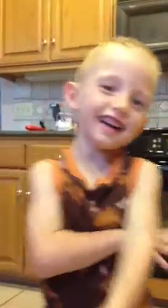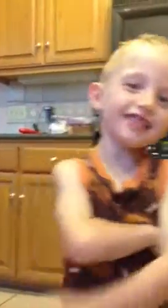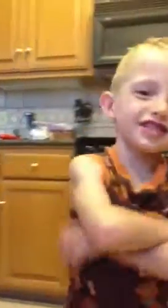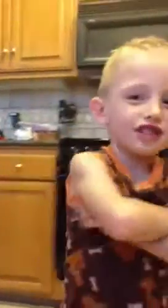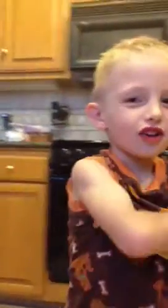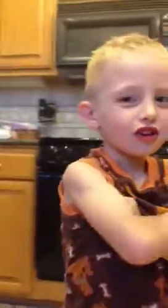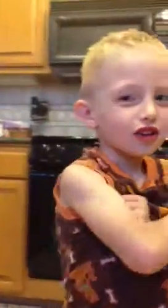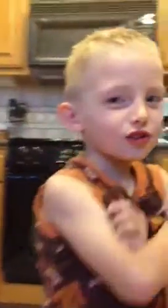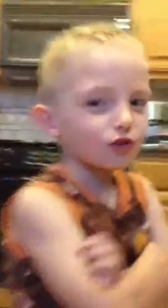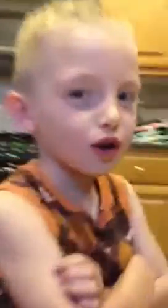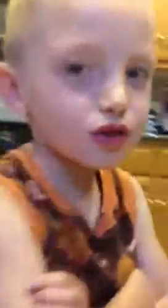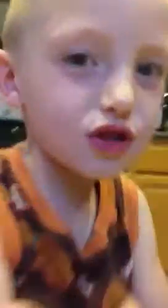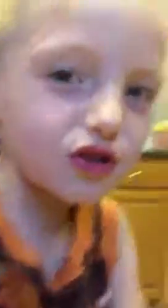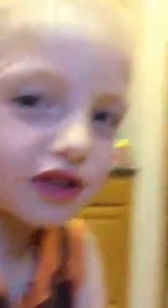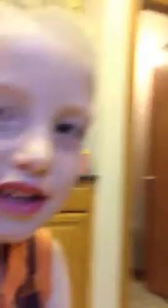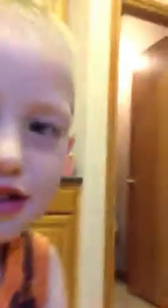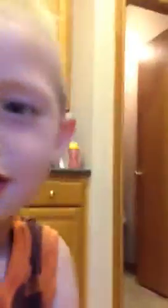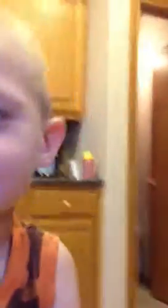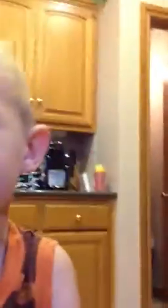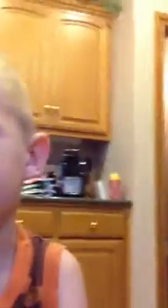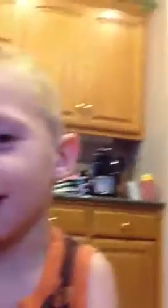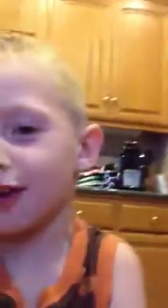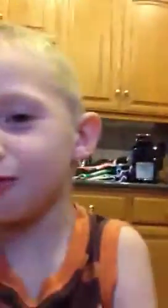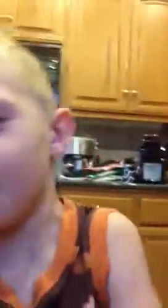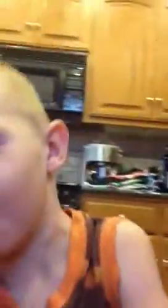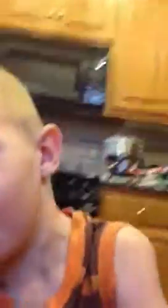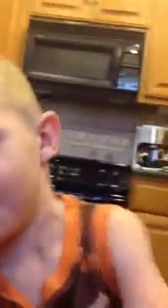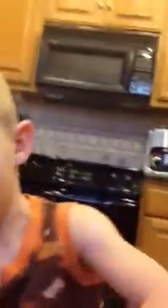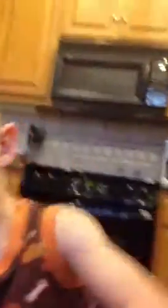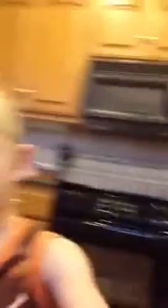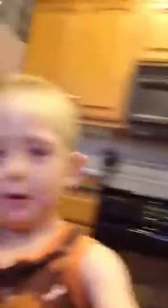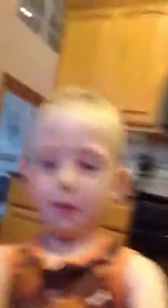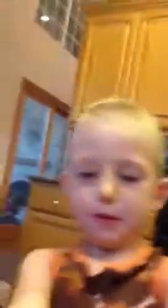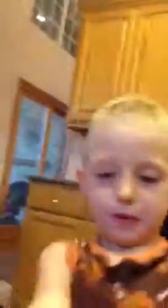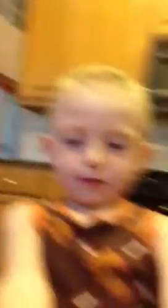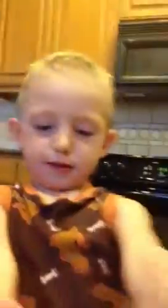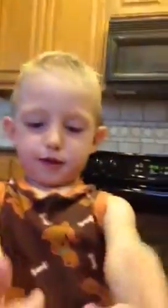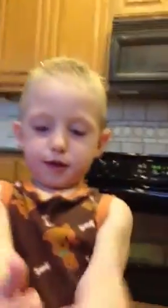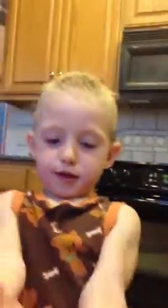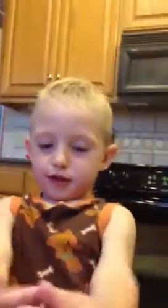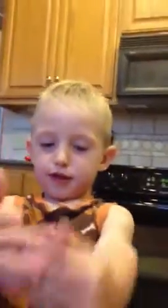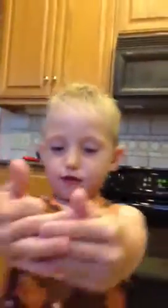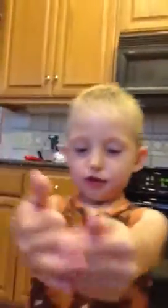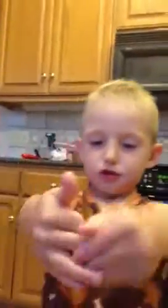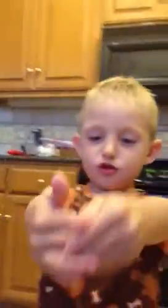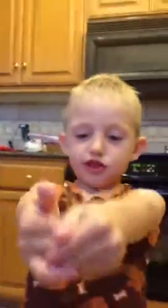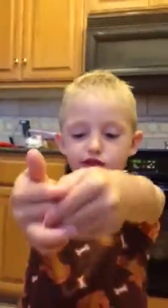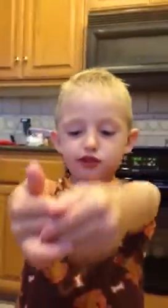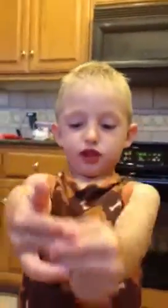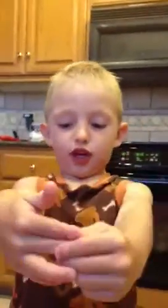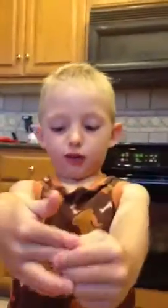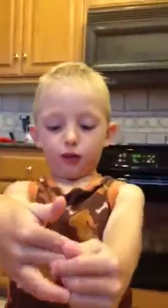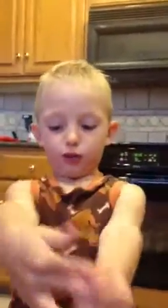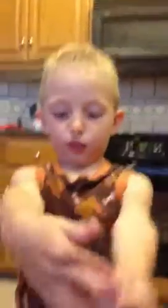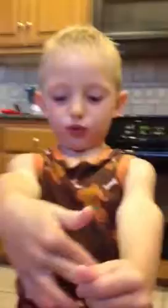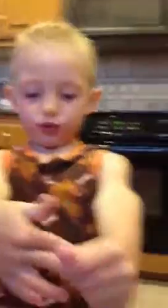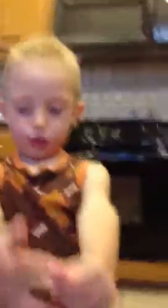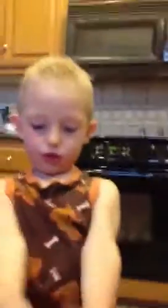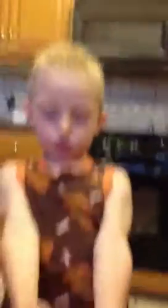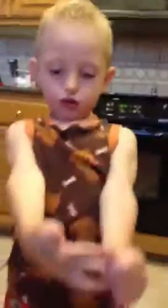I'll show you gross trees and tableware. What? Gross trees and tableware. What